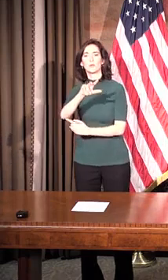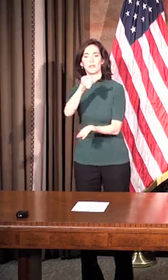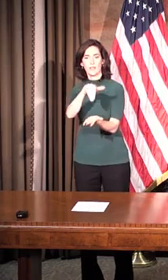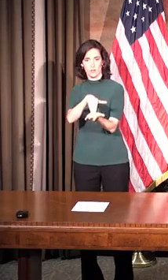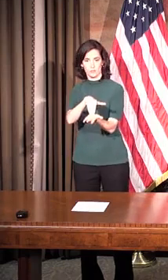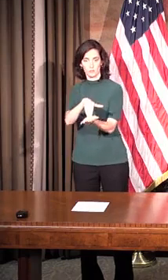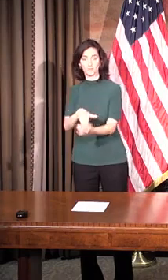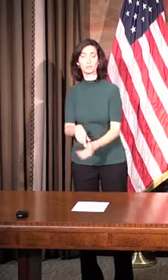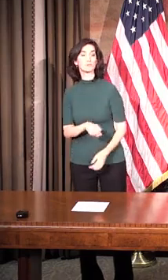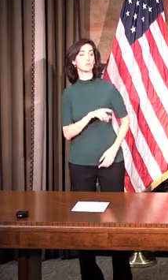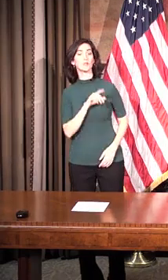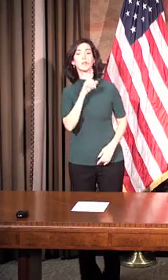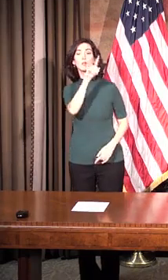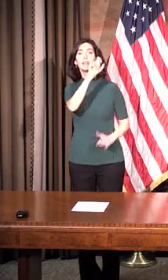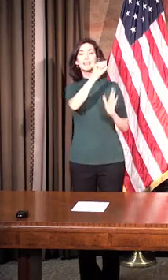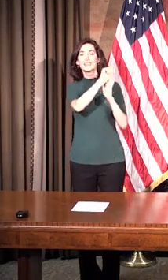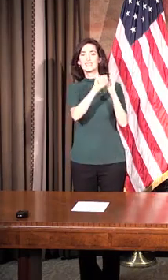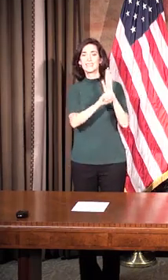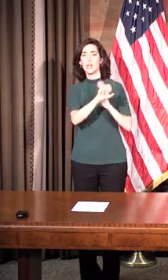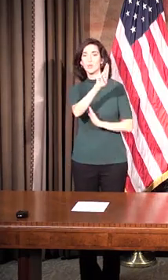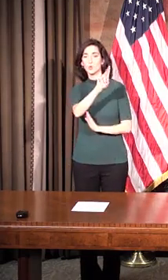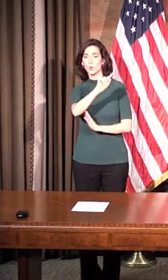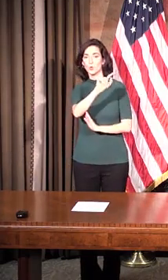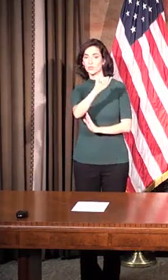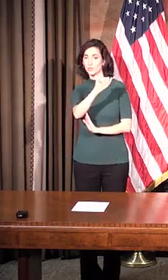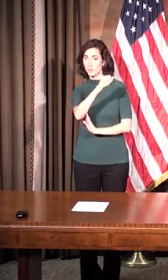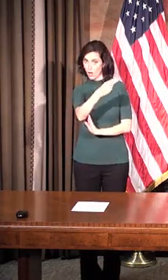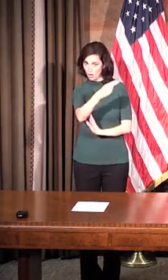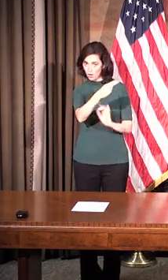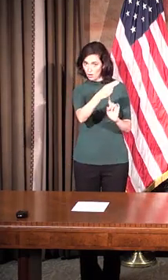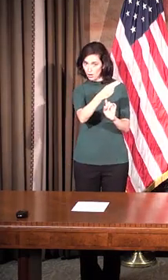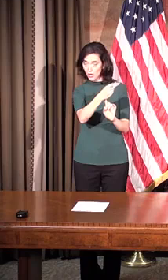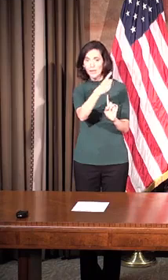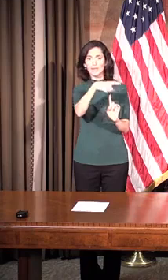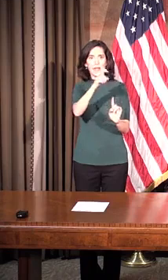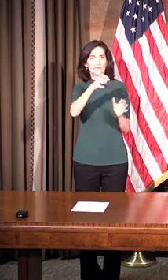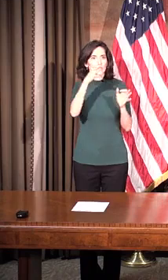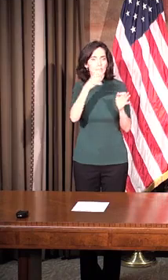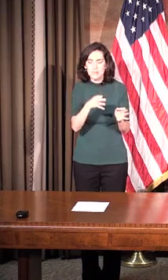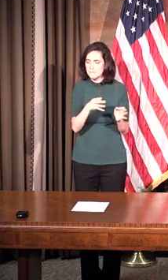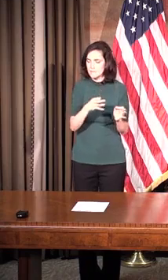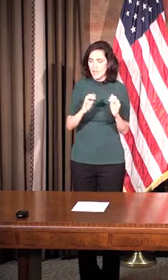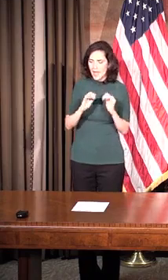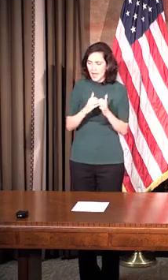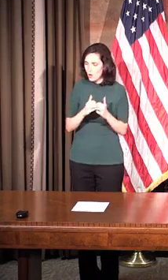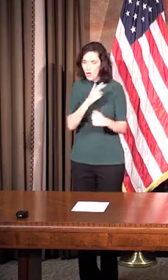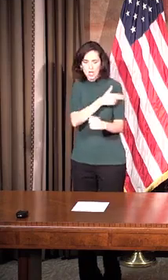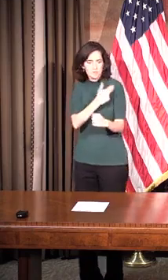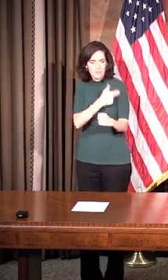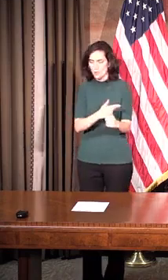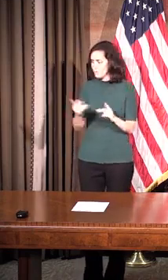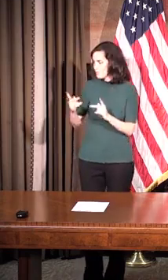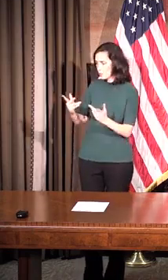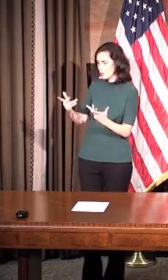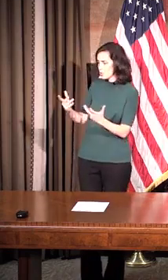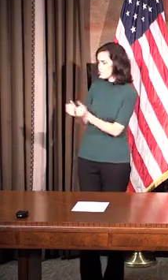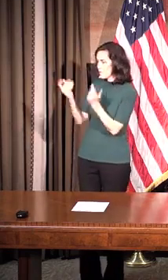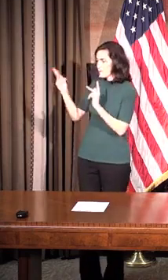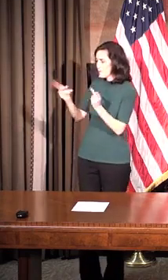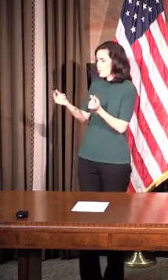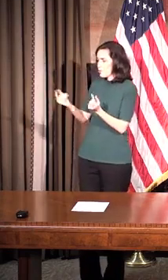Utah is in the process of determining whether it's going to have to ration health care because hospitals are so